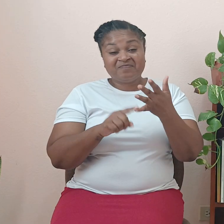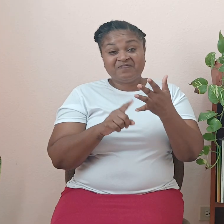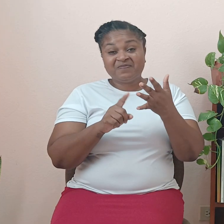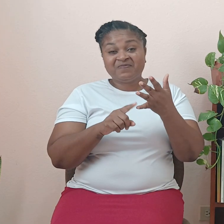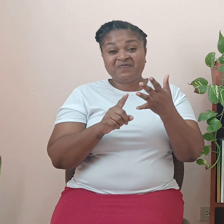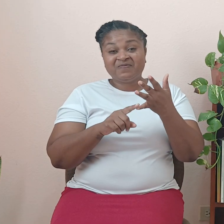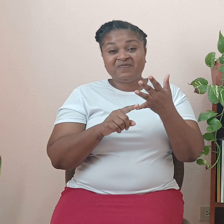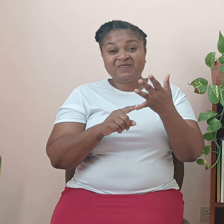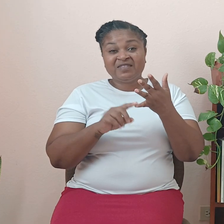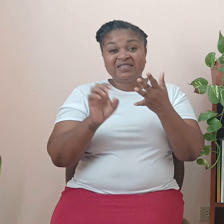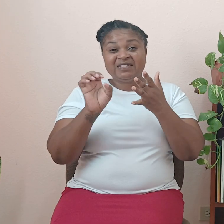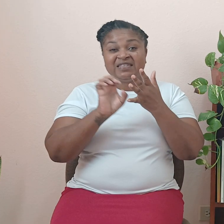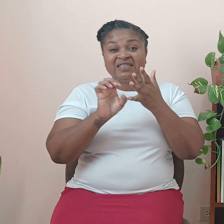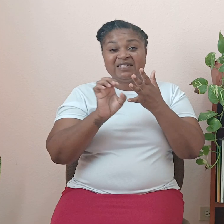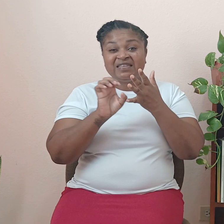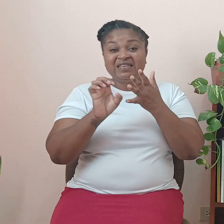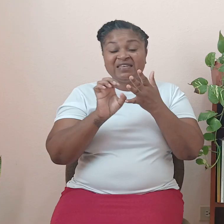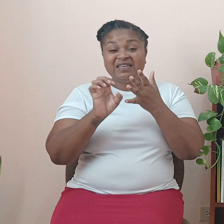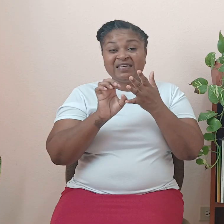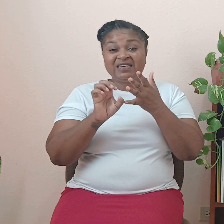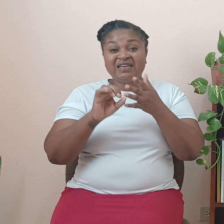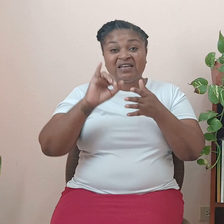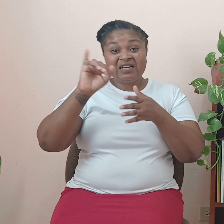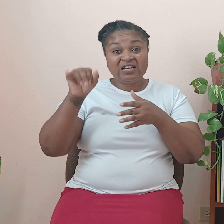And E. He was covered in stores.